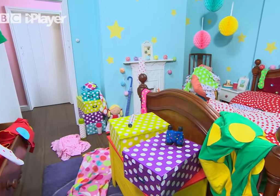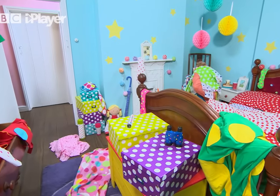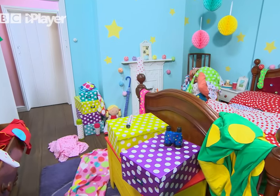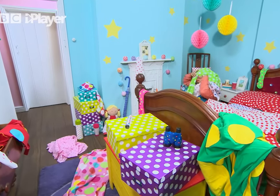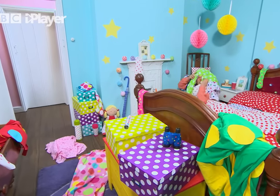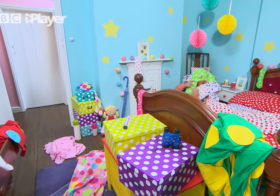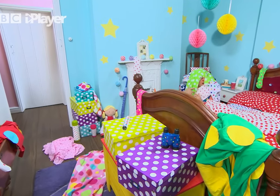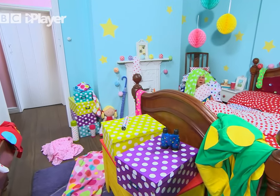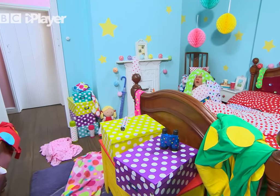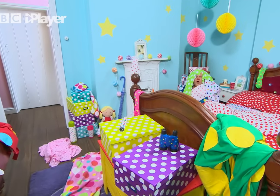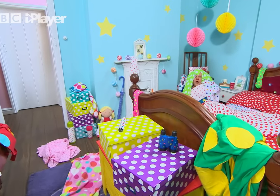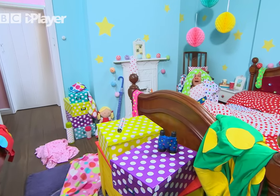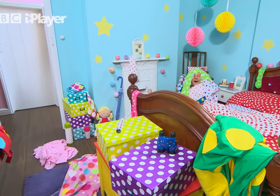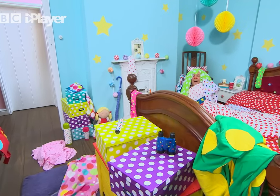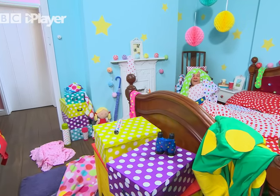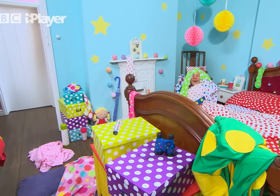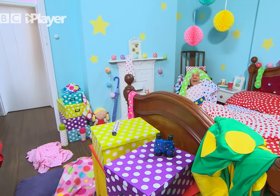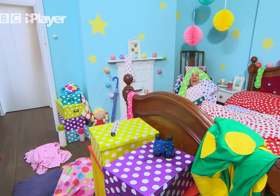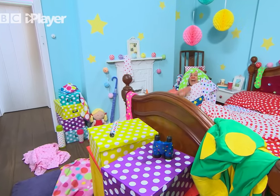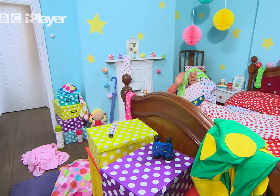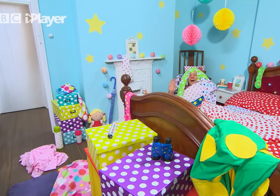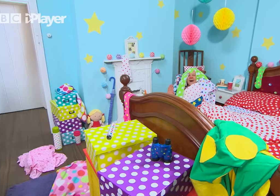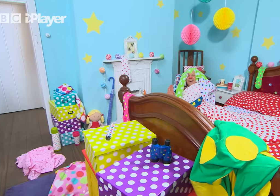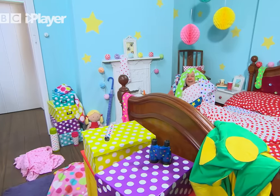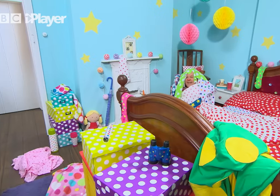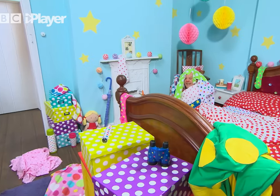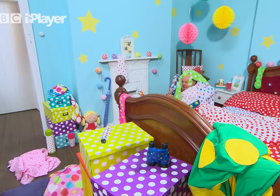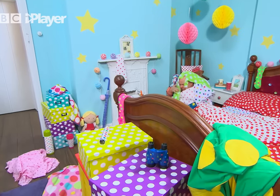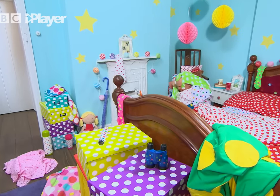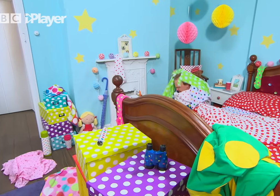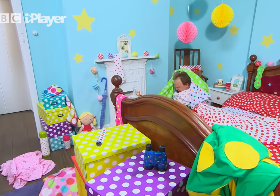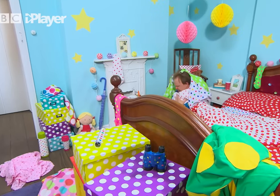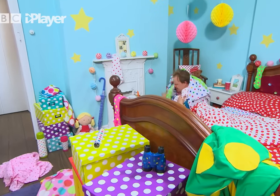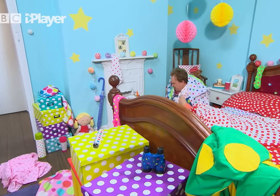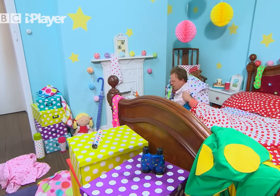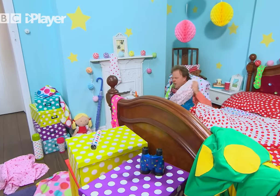Mr. Tumble. Oh, hello. What are you doing, Mr. Tumble?